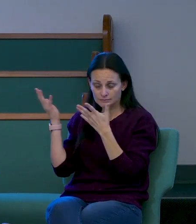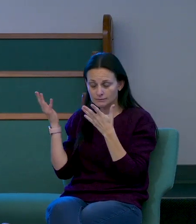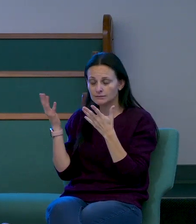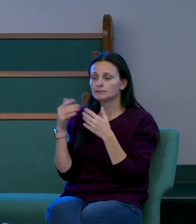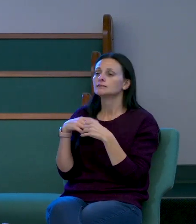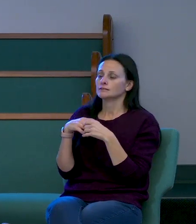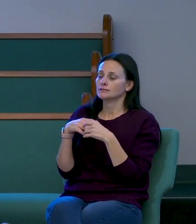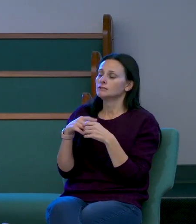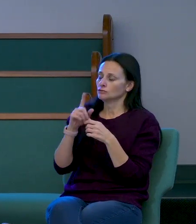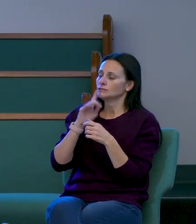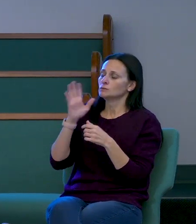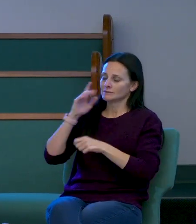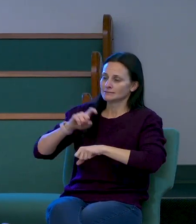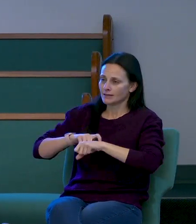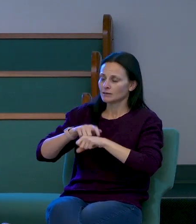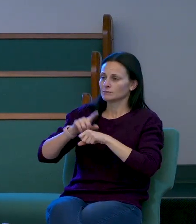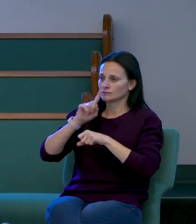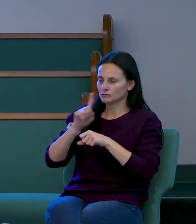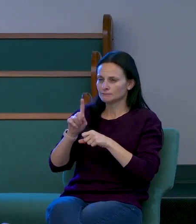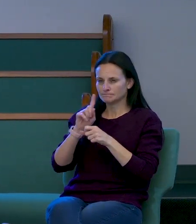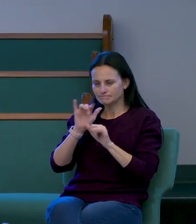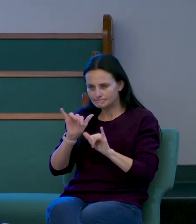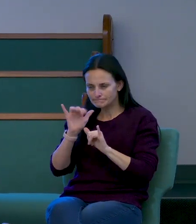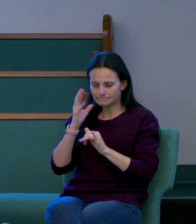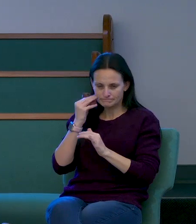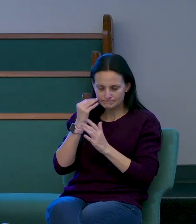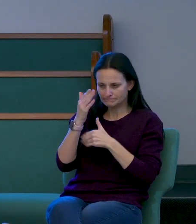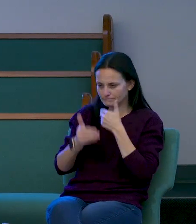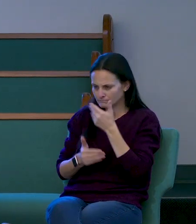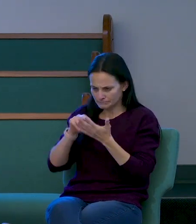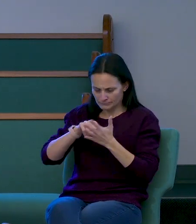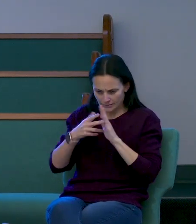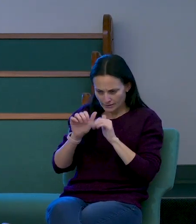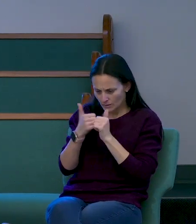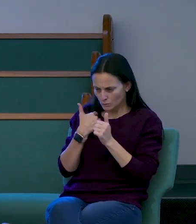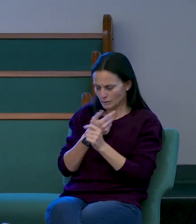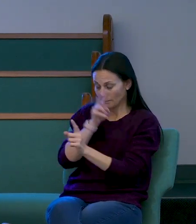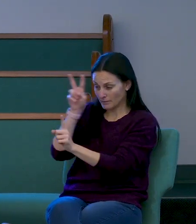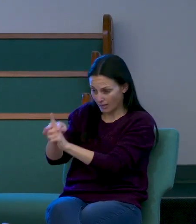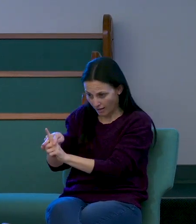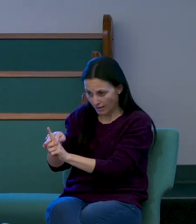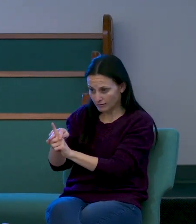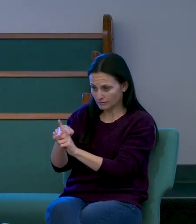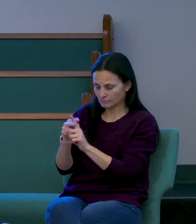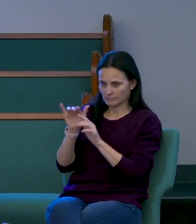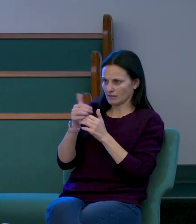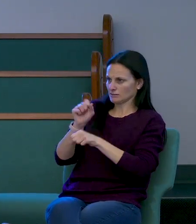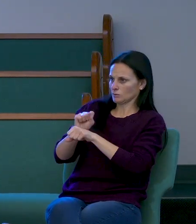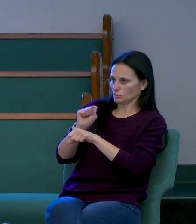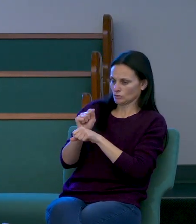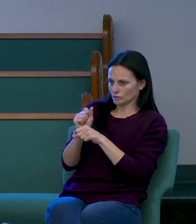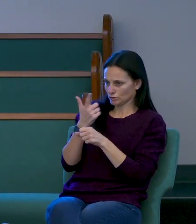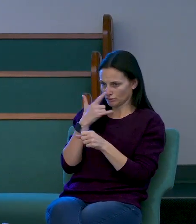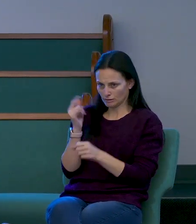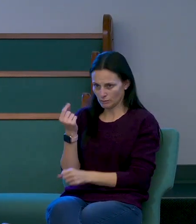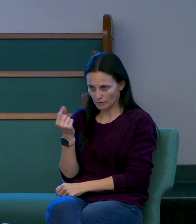It is going to be a time of living into it. What does it mean? How do we apply it? How does that work?